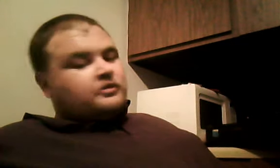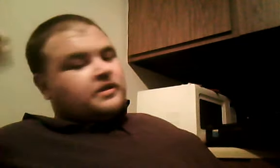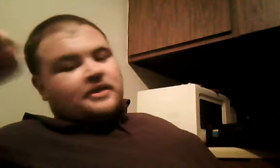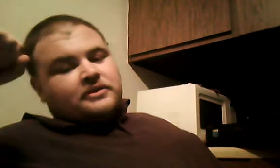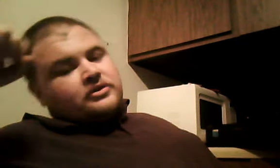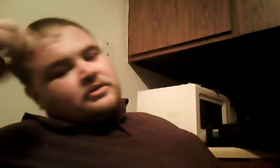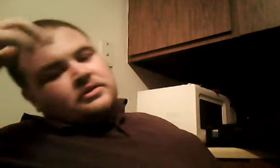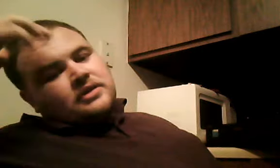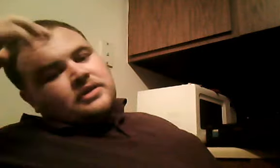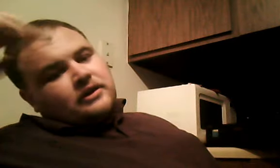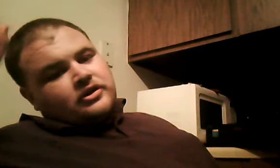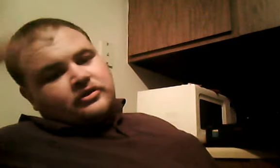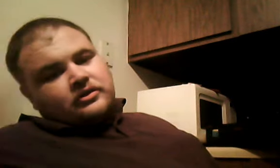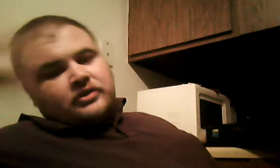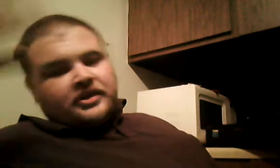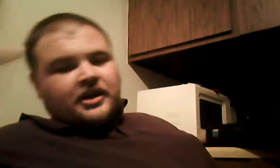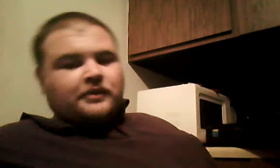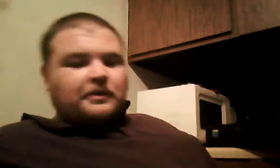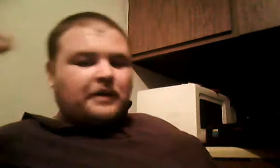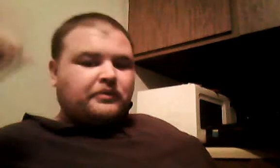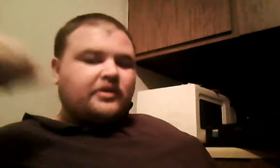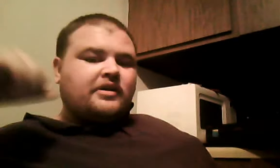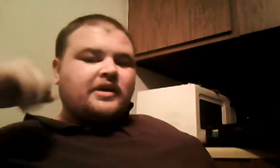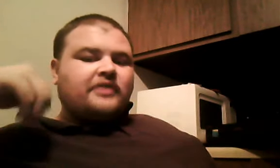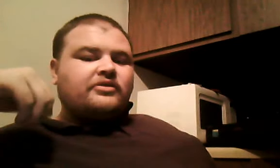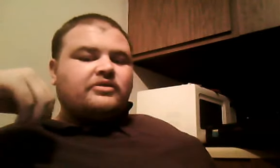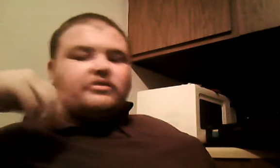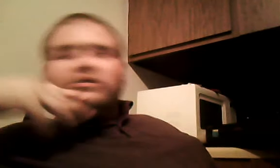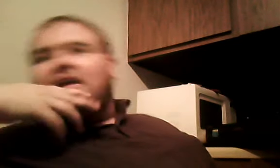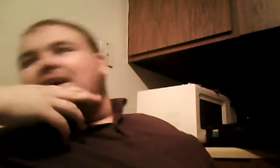me up, dude. I'm trying to slowly gain my popularity on this thing.